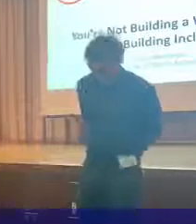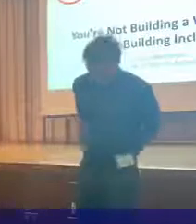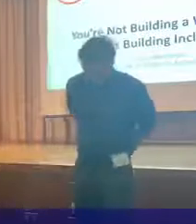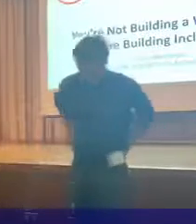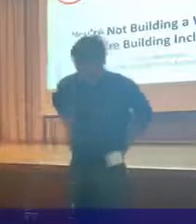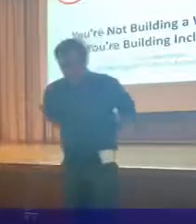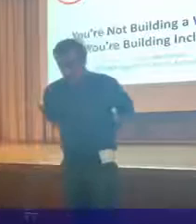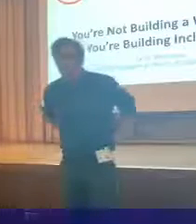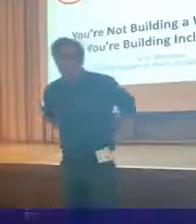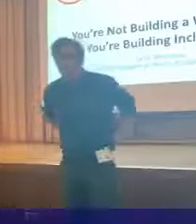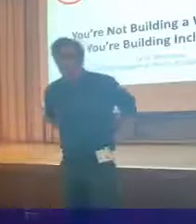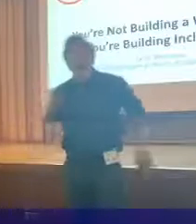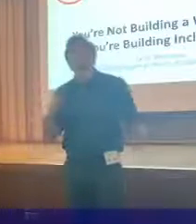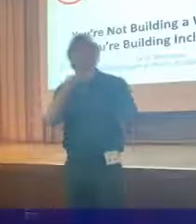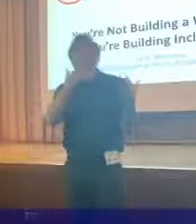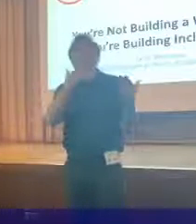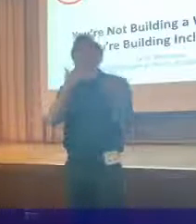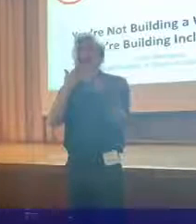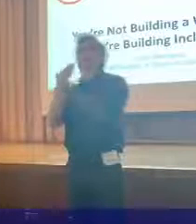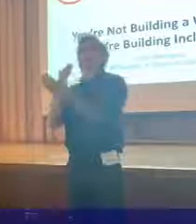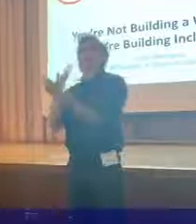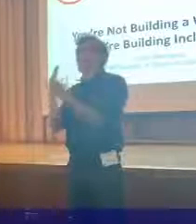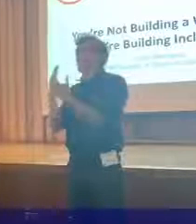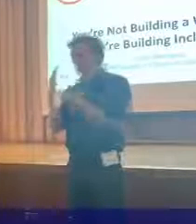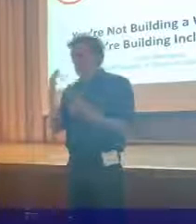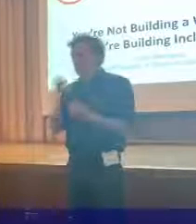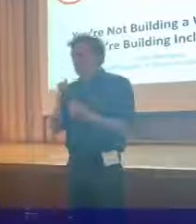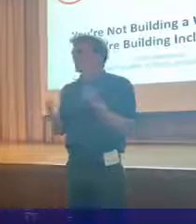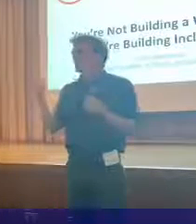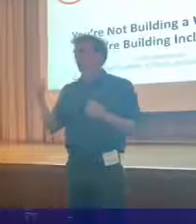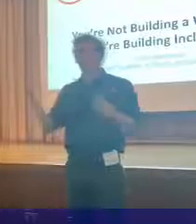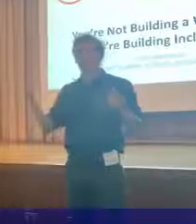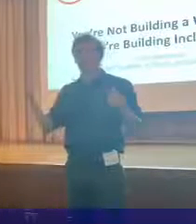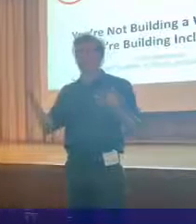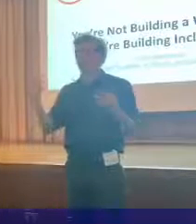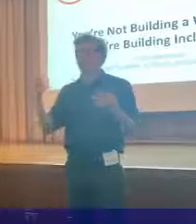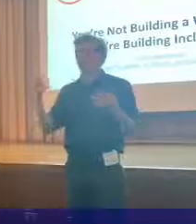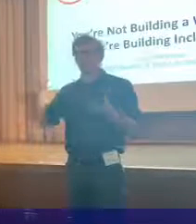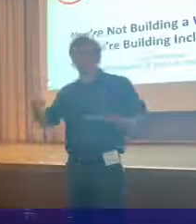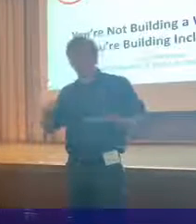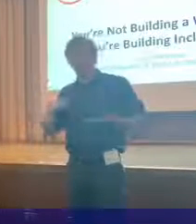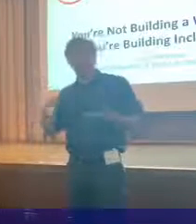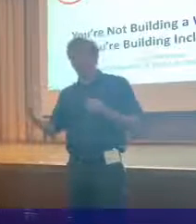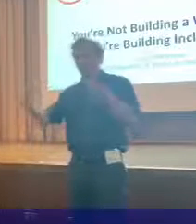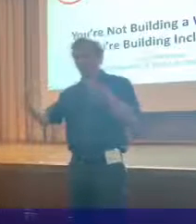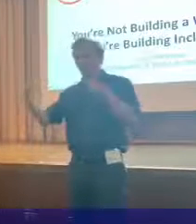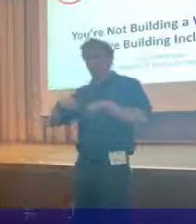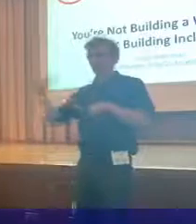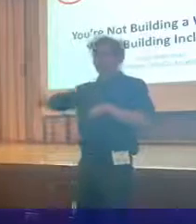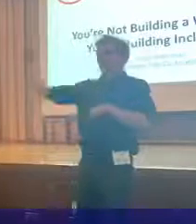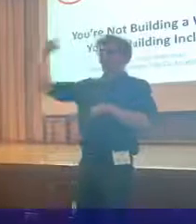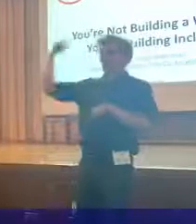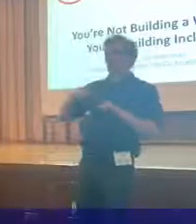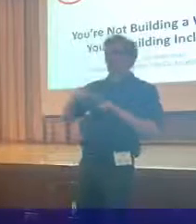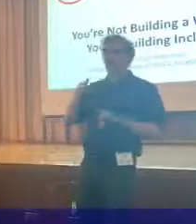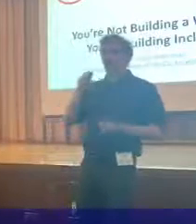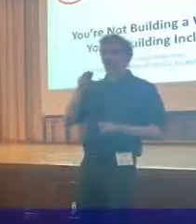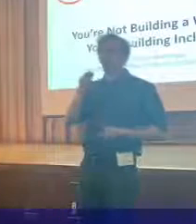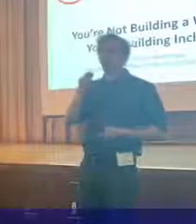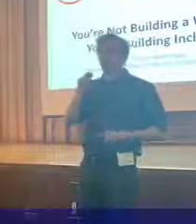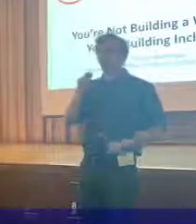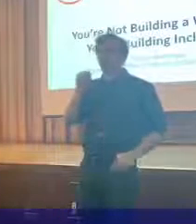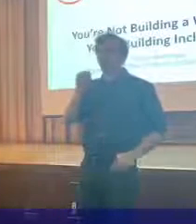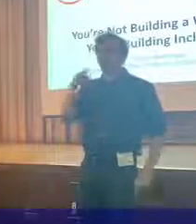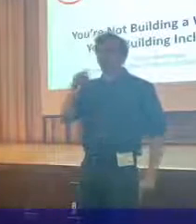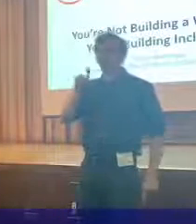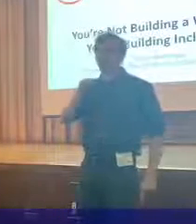I want to say thank you to everybody that brought me here from Minneapolis, Minnesota. I have to say,